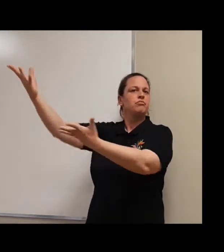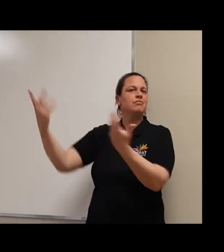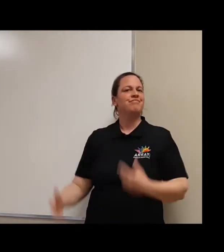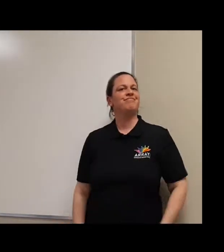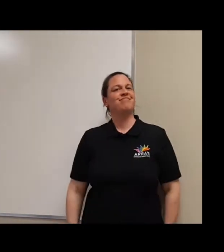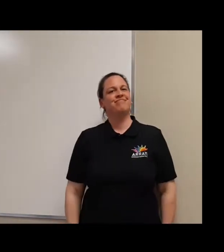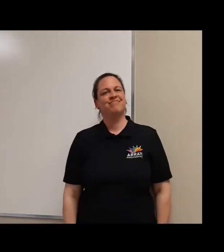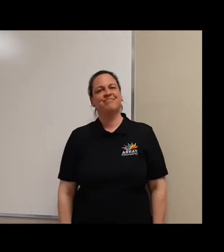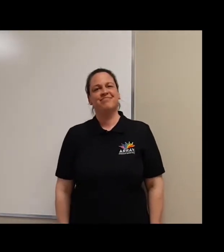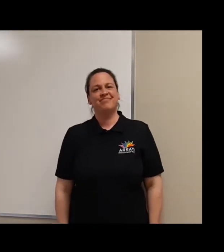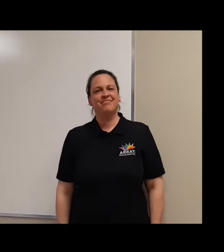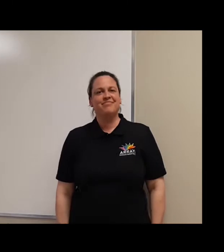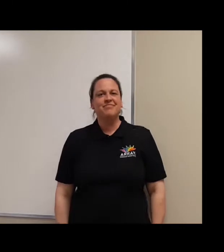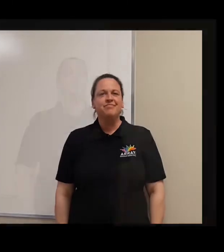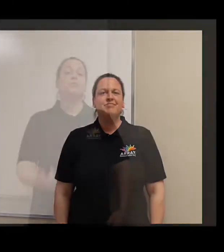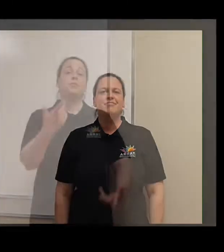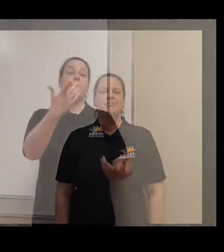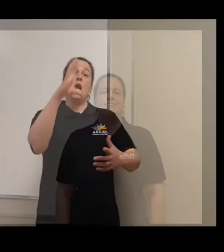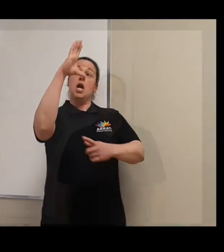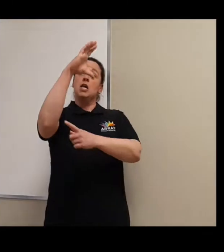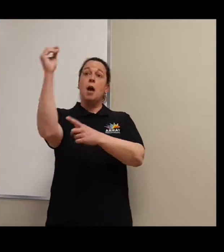do.